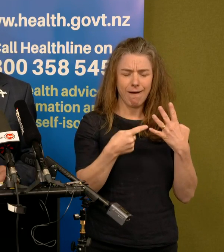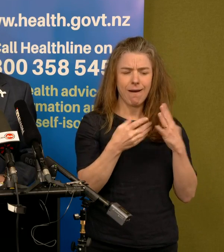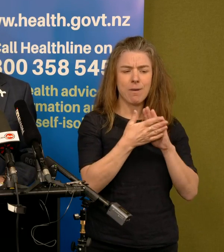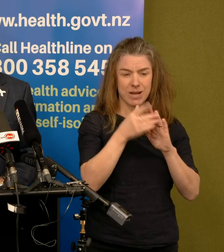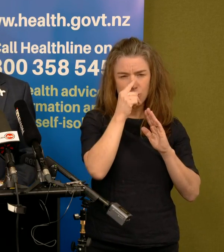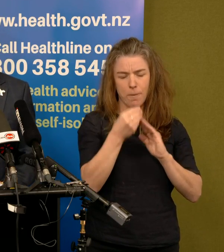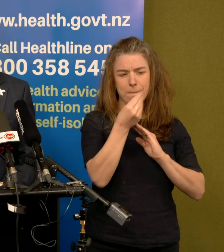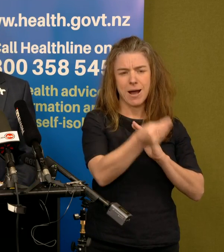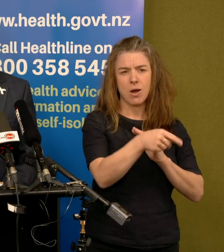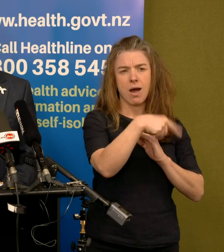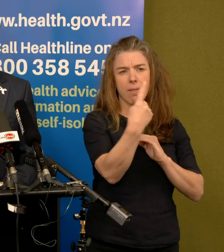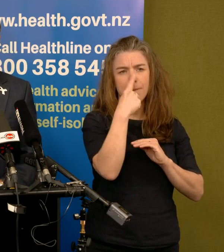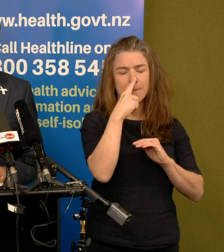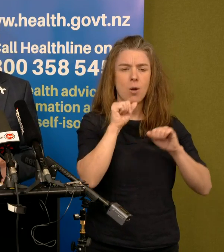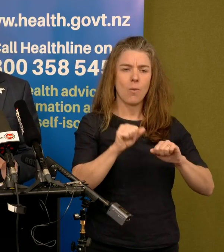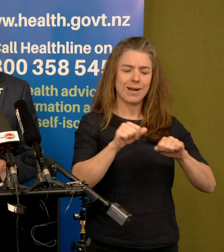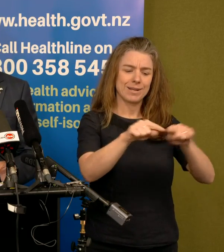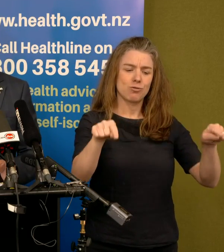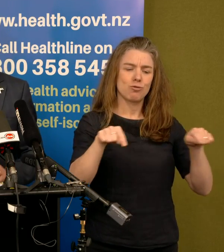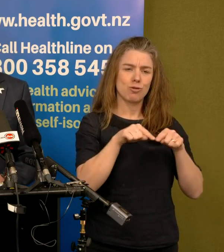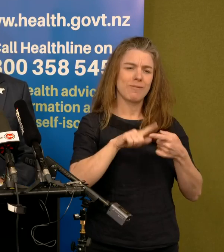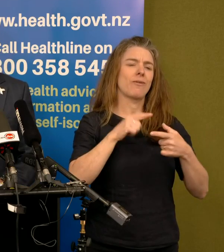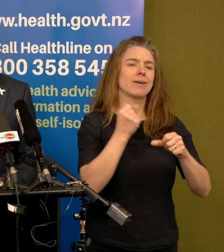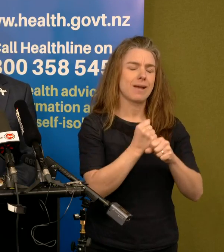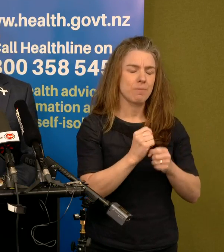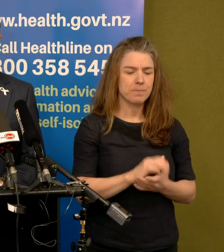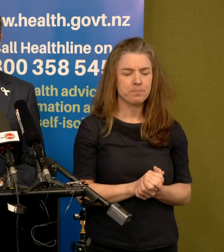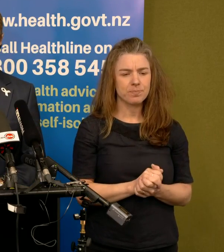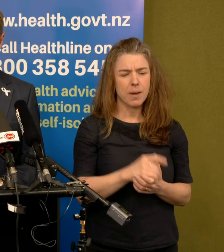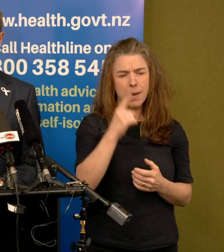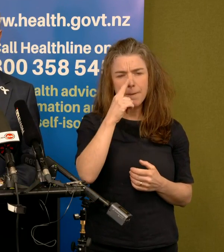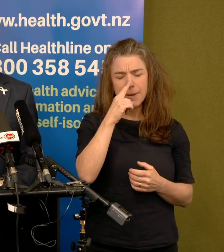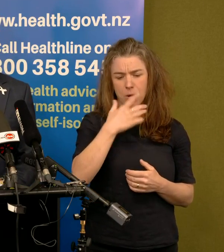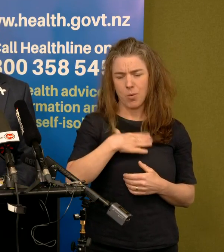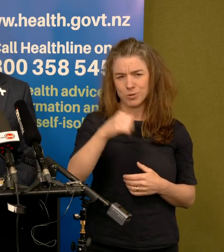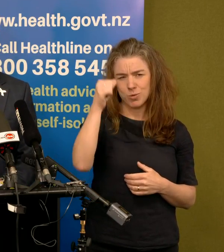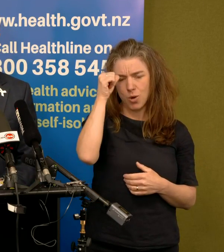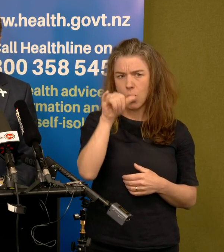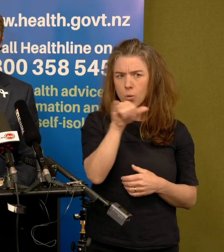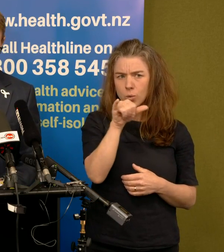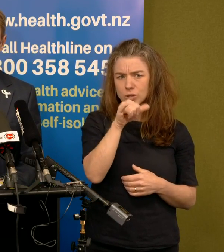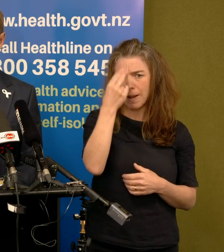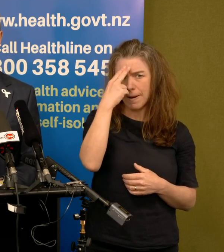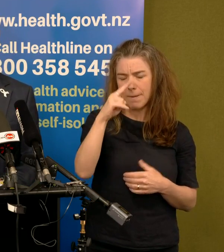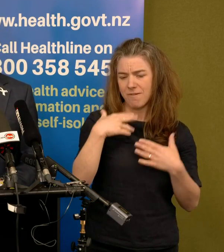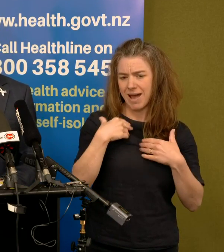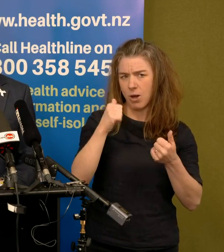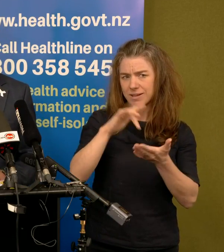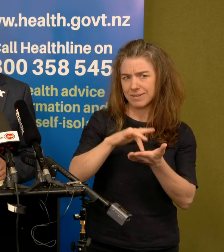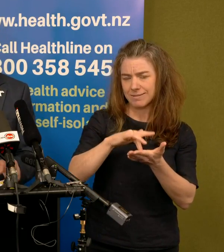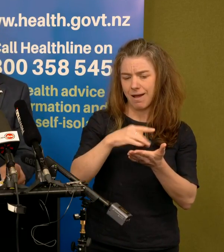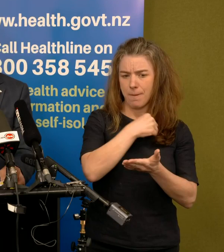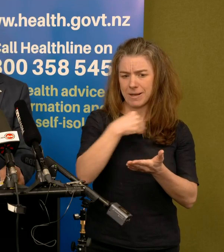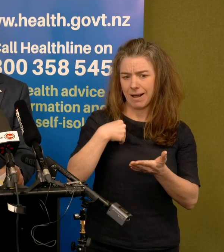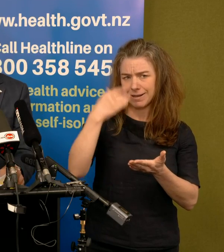accordingly. Now, I know there's been media interest in naming medical centres involved with positive cases. At this time, we're not identifying